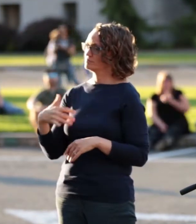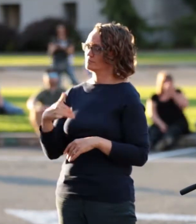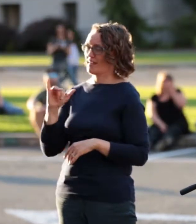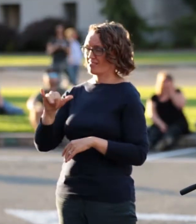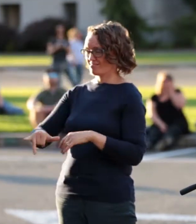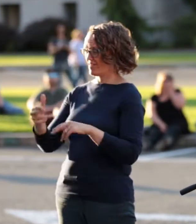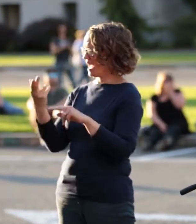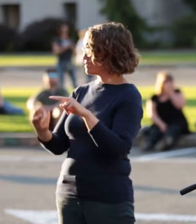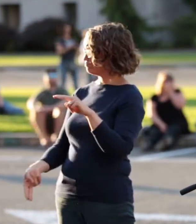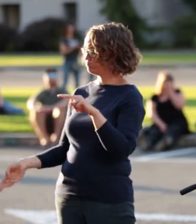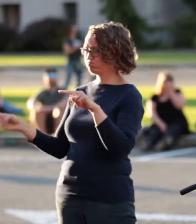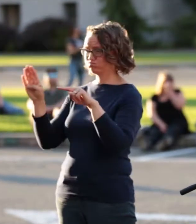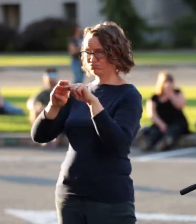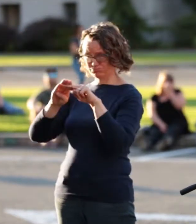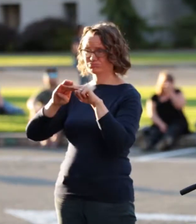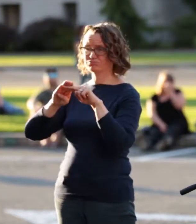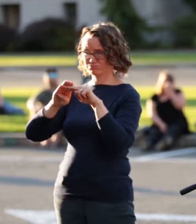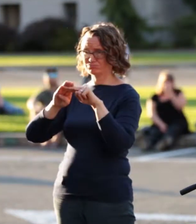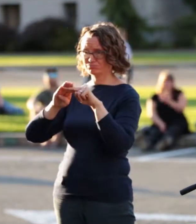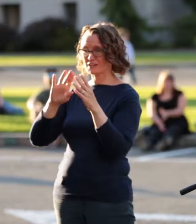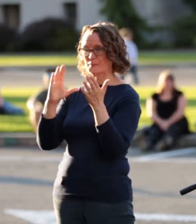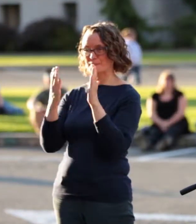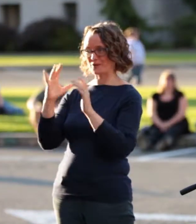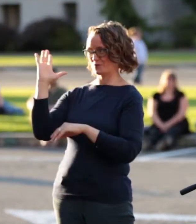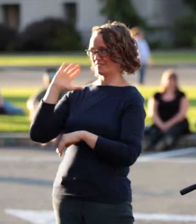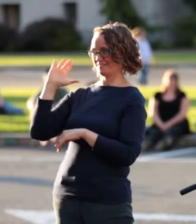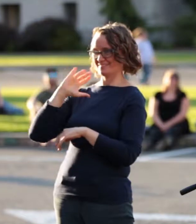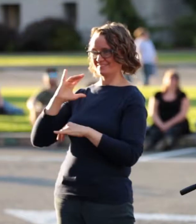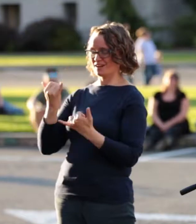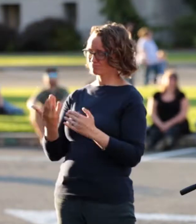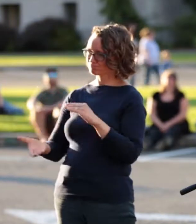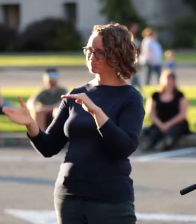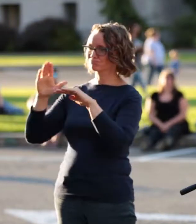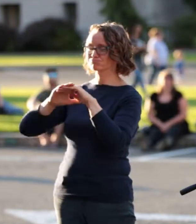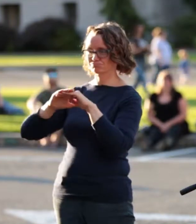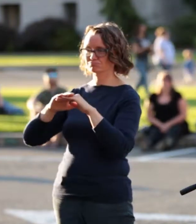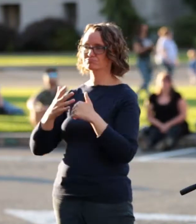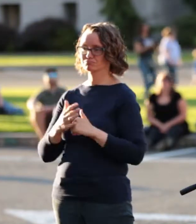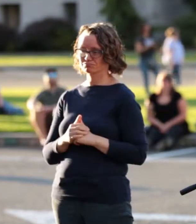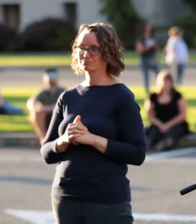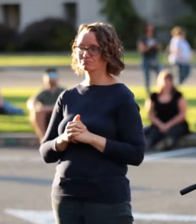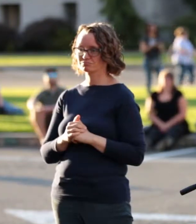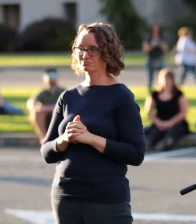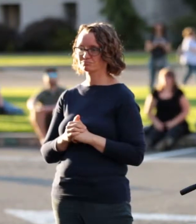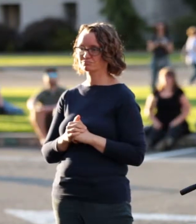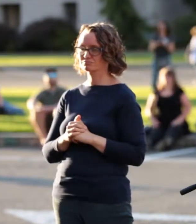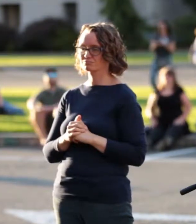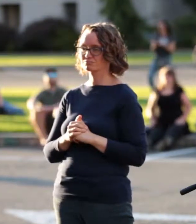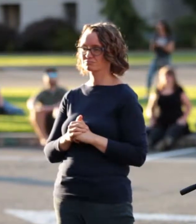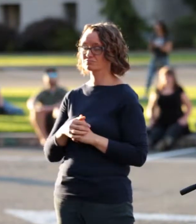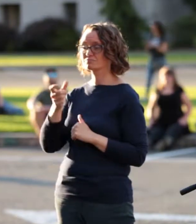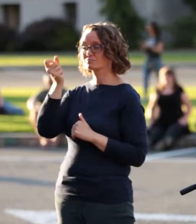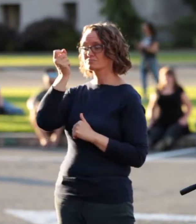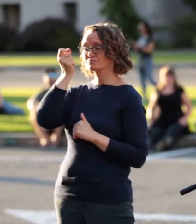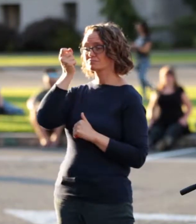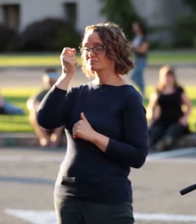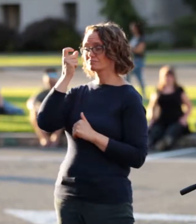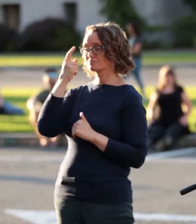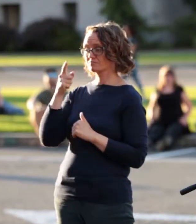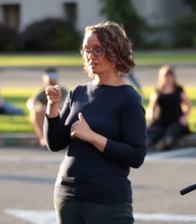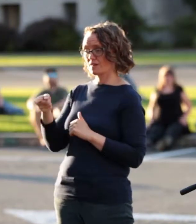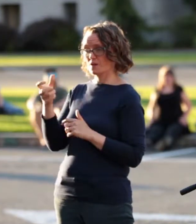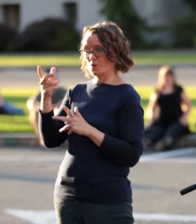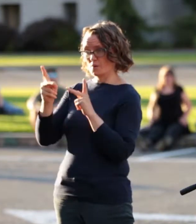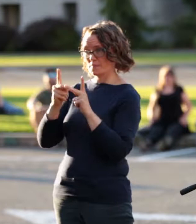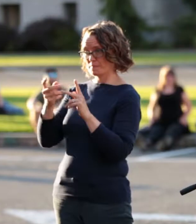with previous administrations. A significant piece of the jump in people detained came not from people fleeing their countries and